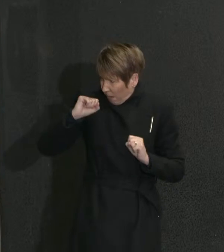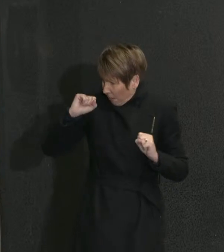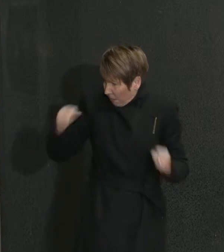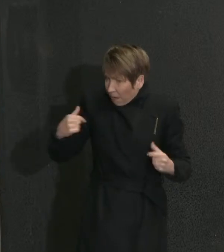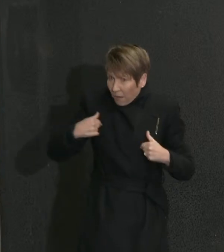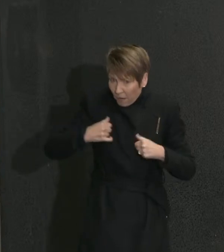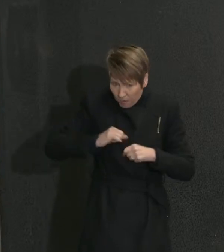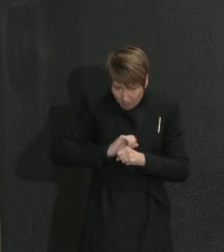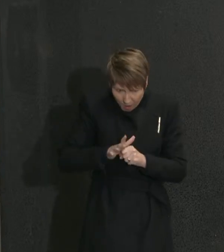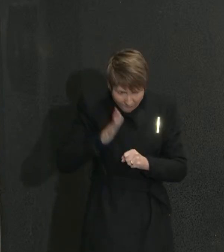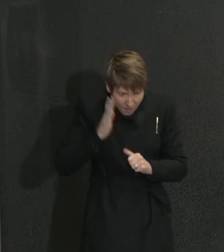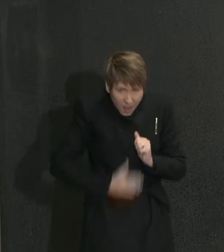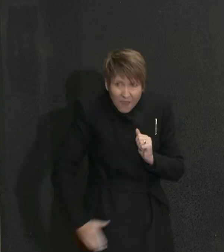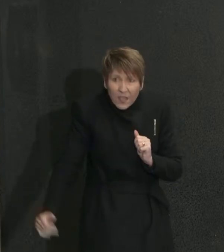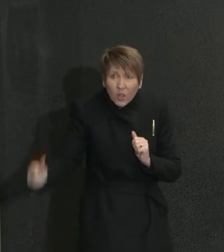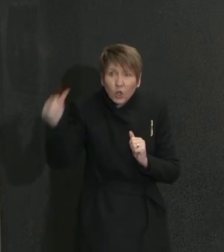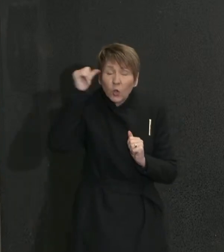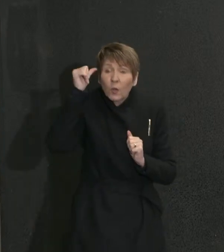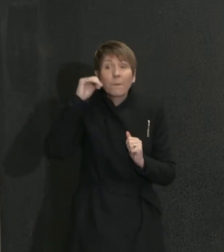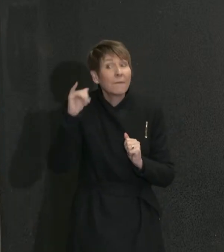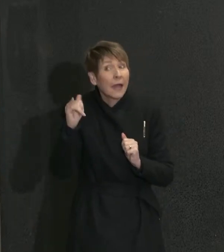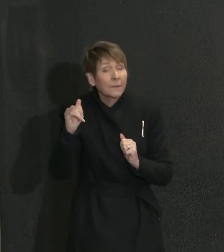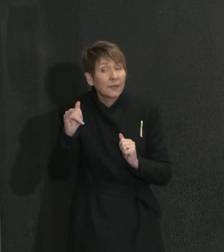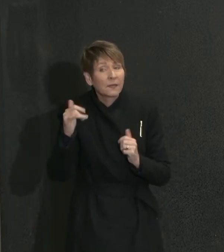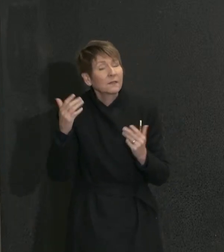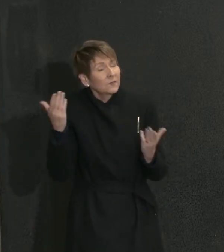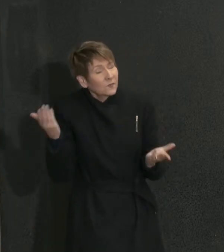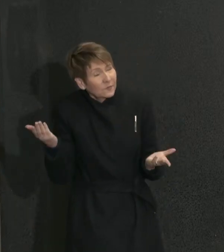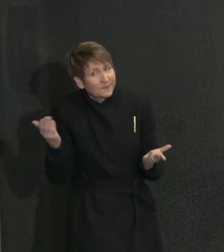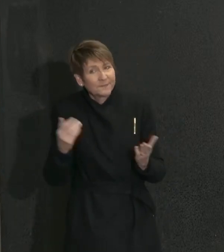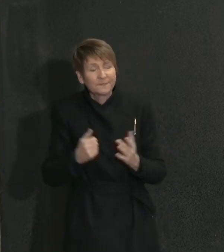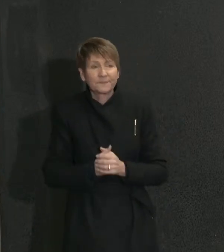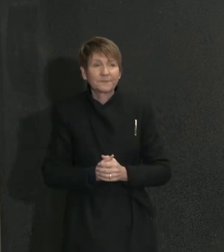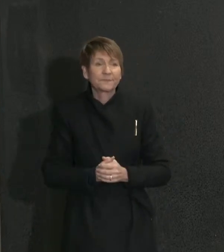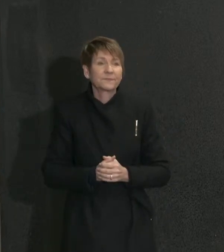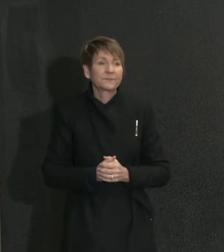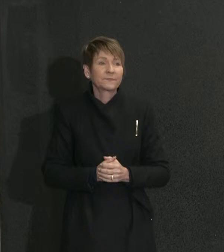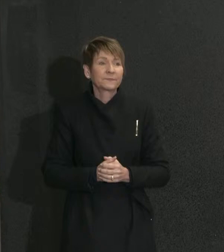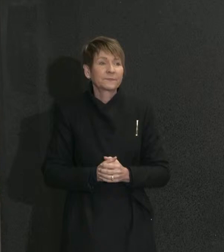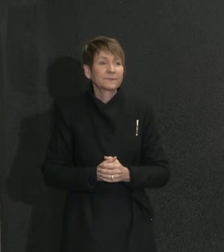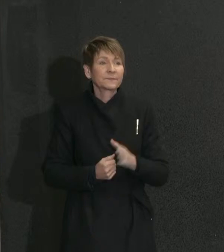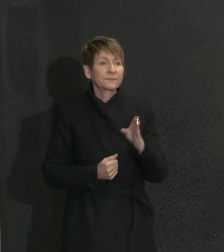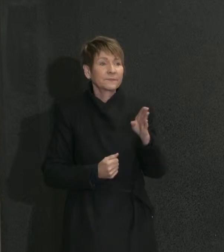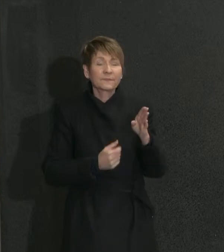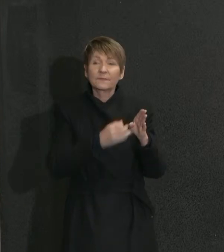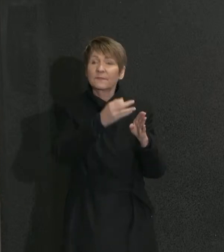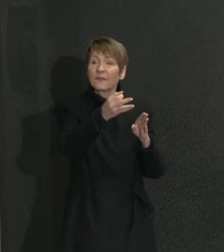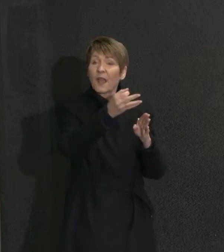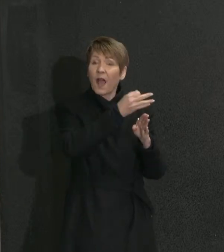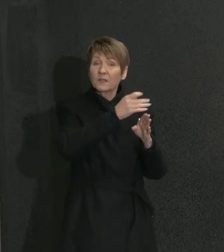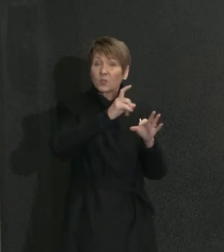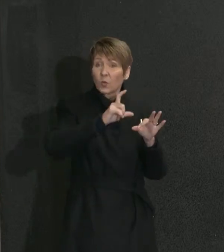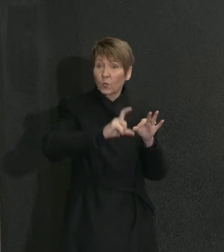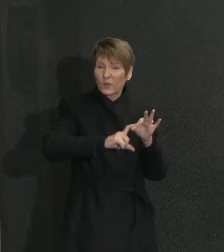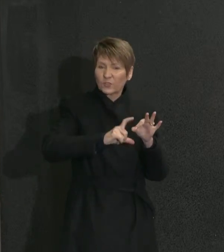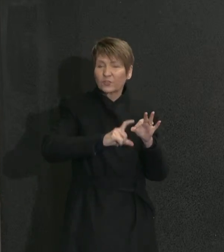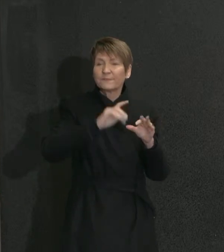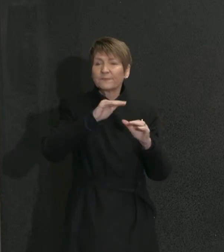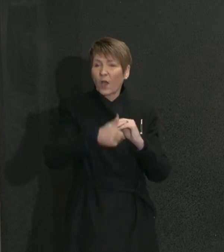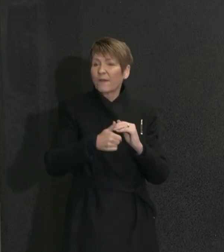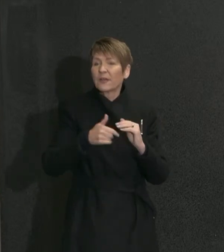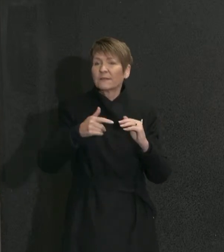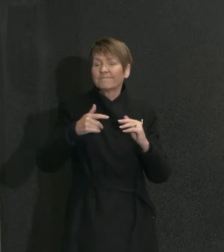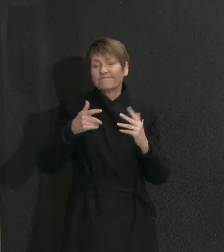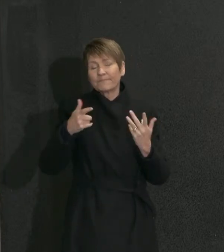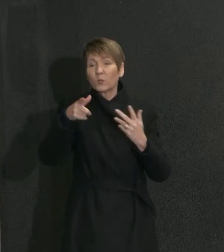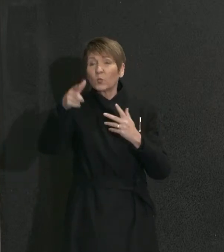again. Premier, what about there's some communities, we don't want to target specific communities, but yes, obviously